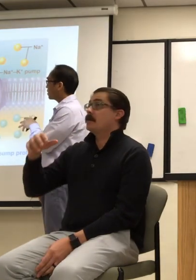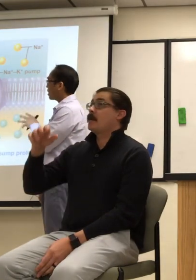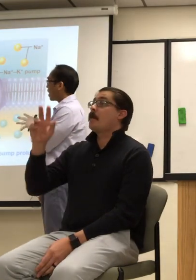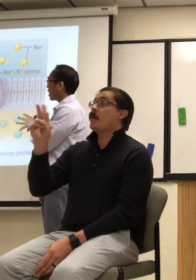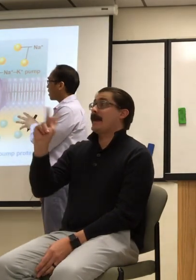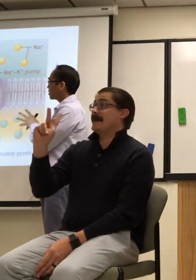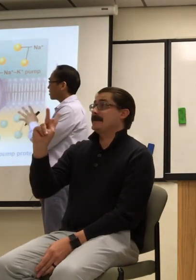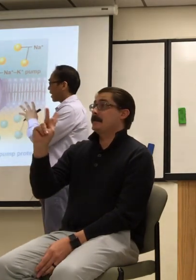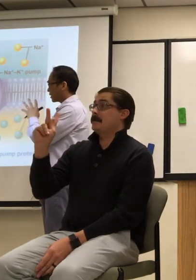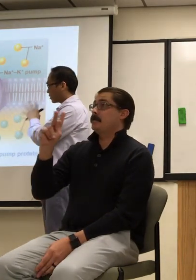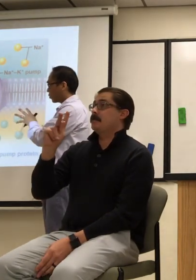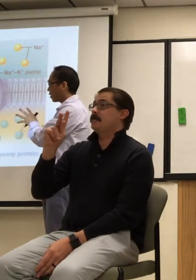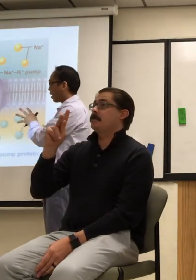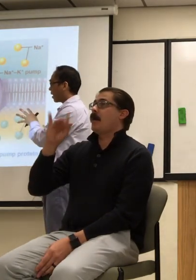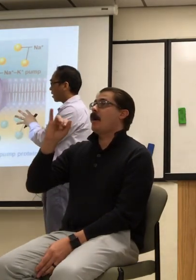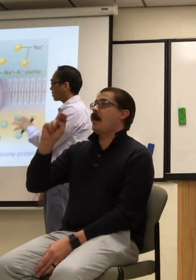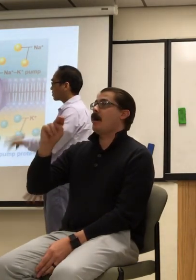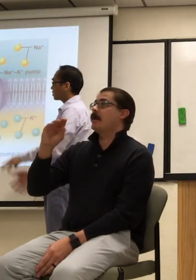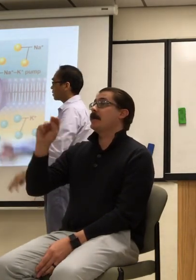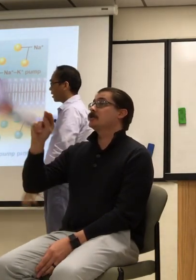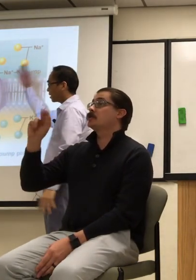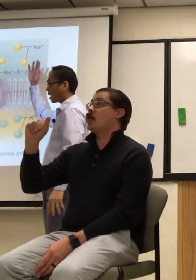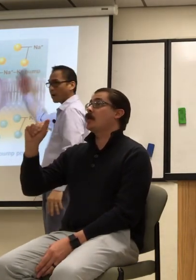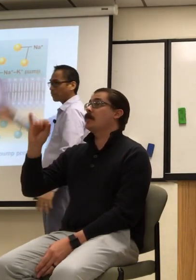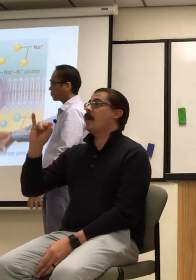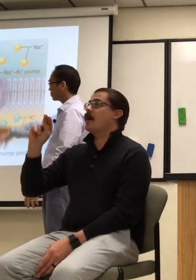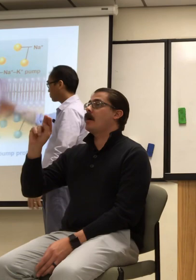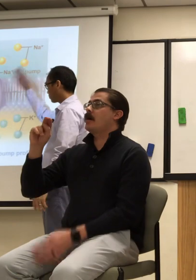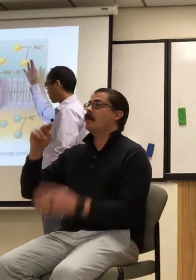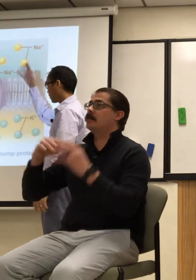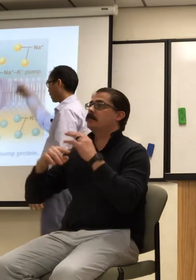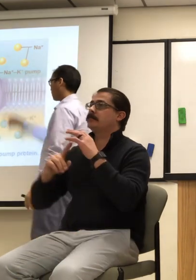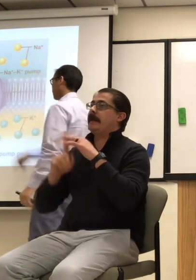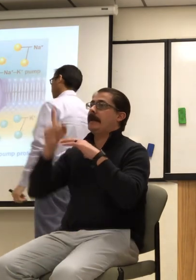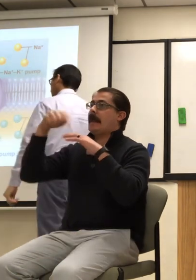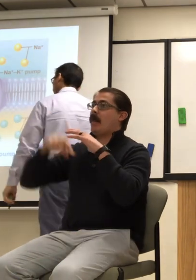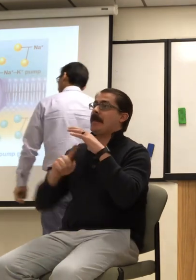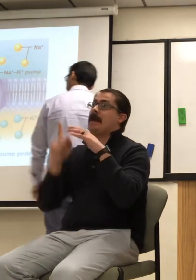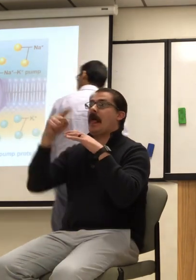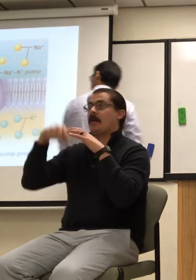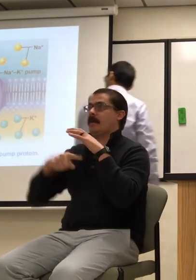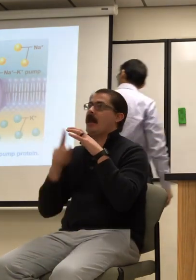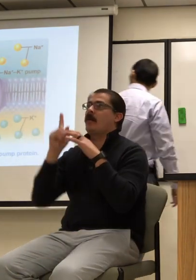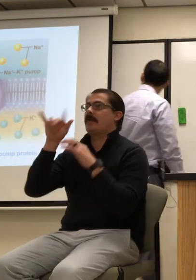potassium ions and sodium ions in and out, okay?